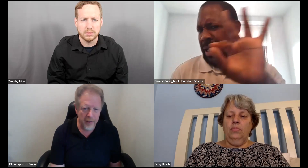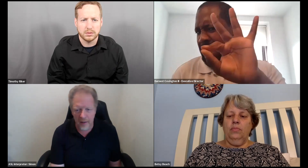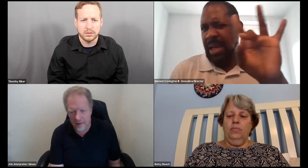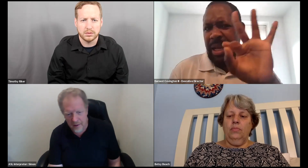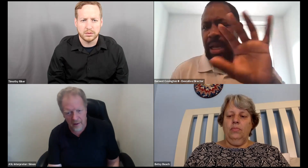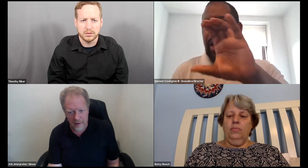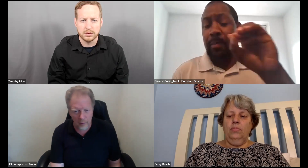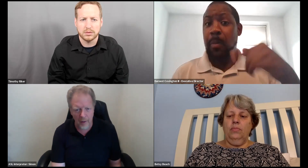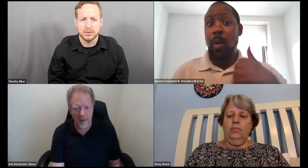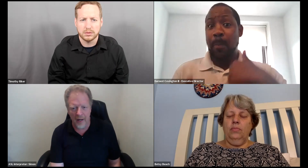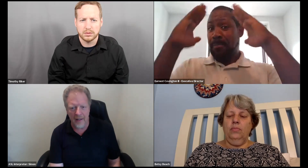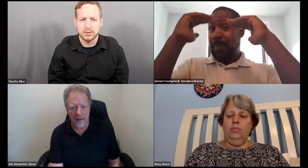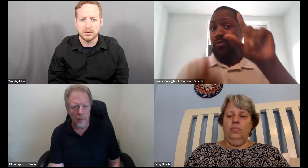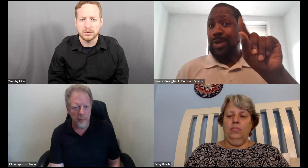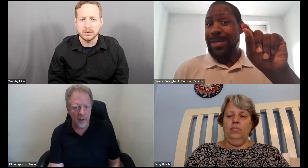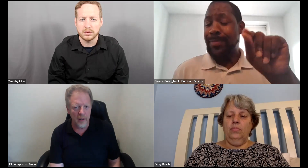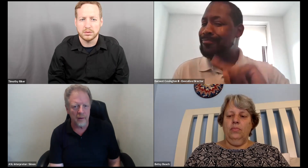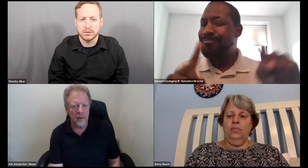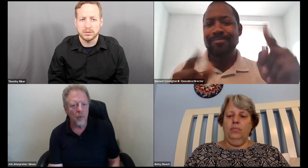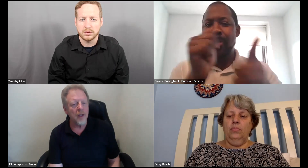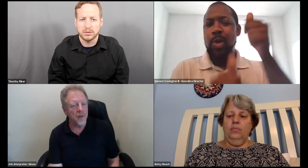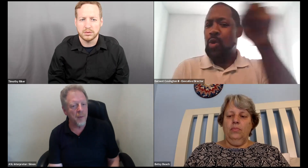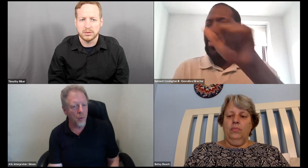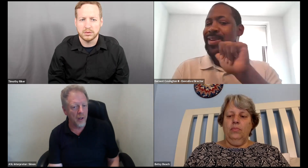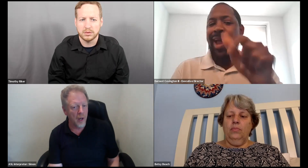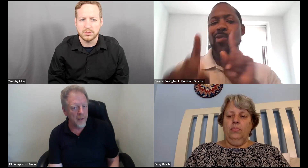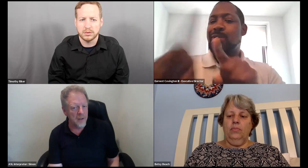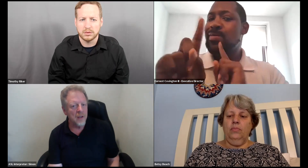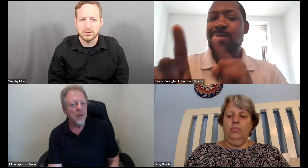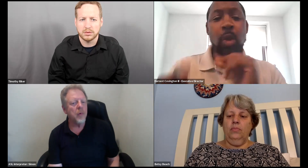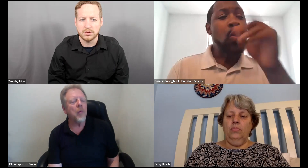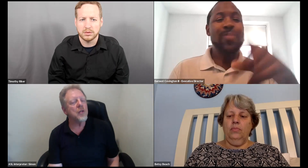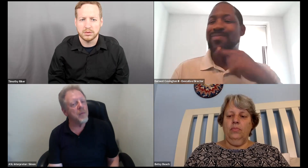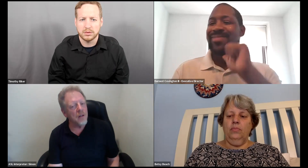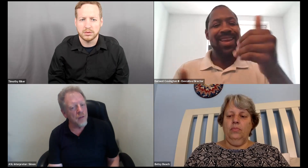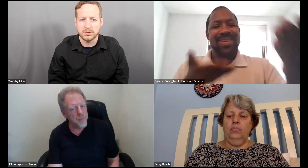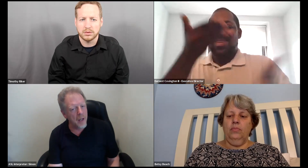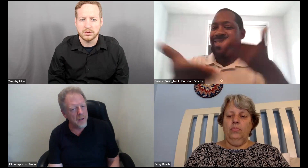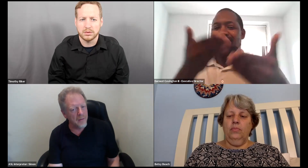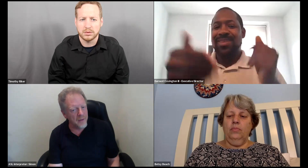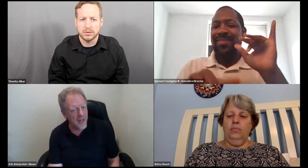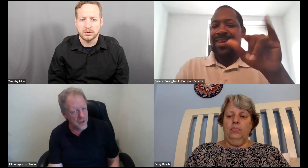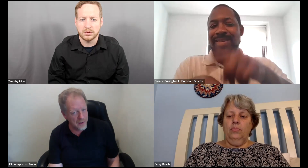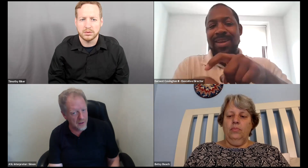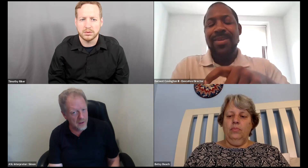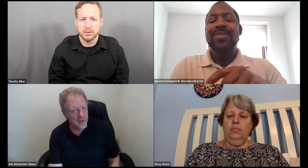RIP, NIT, and then we had about 88 companies. We expected about 20 companies, but most of them didn't respond to the